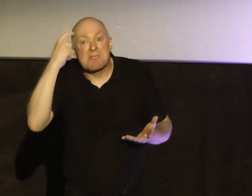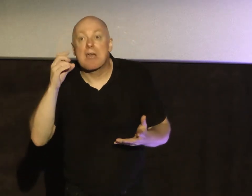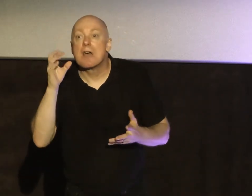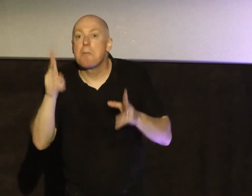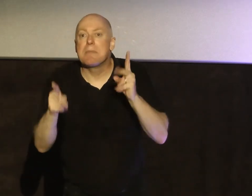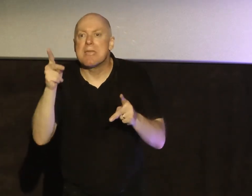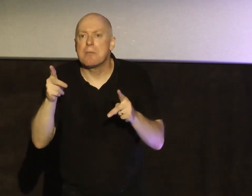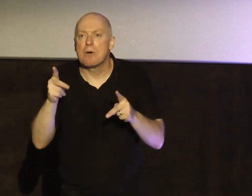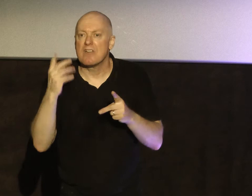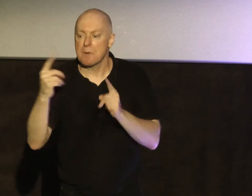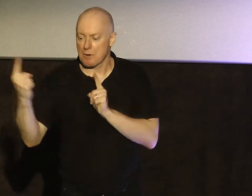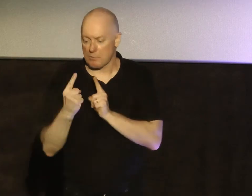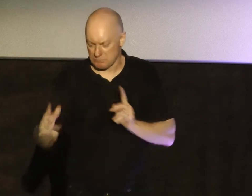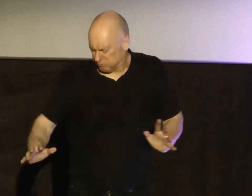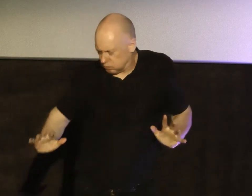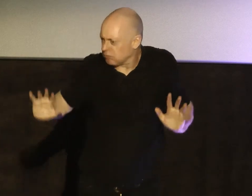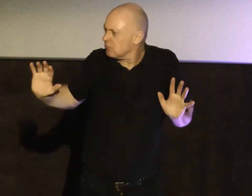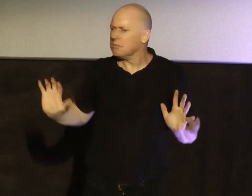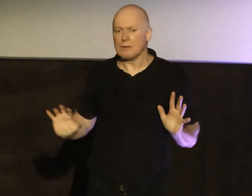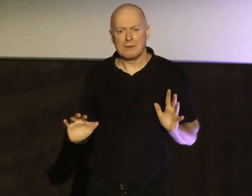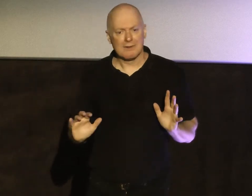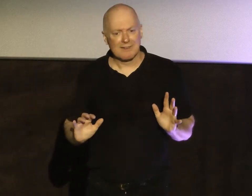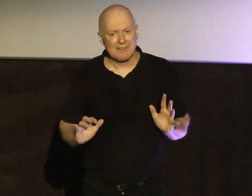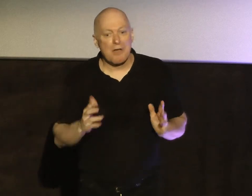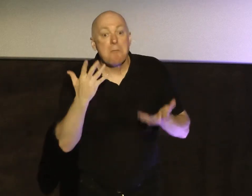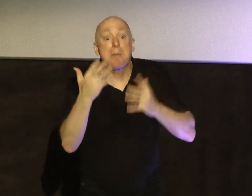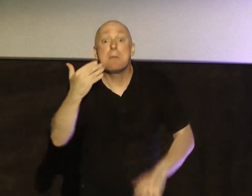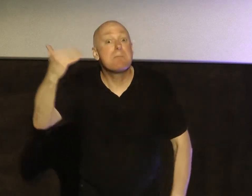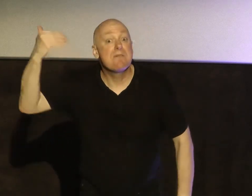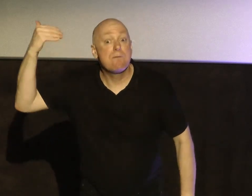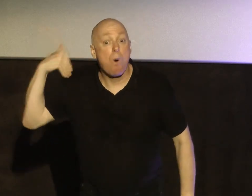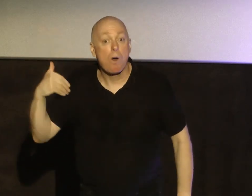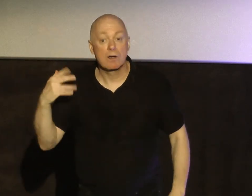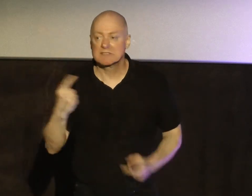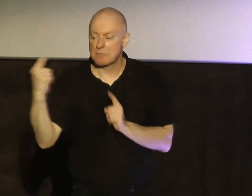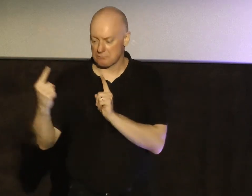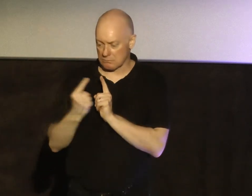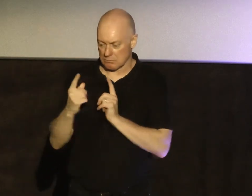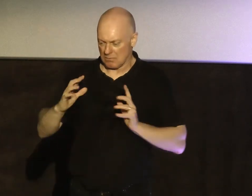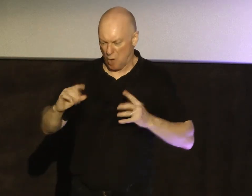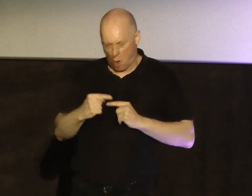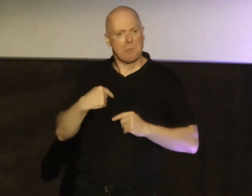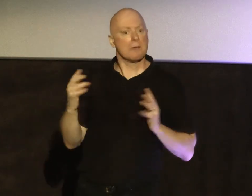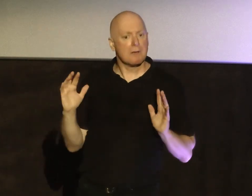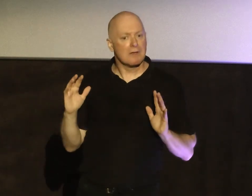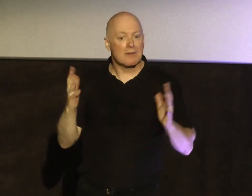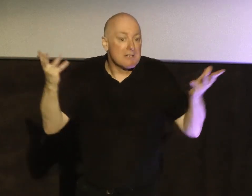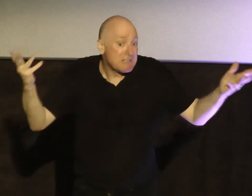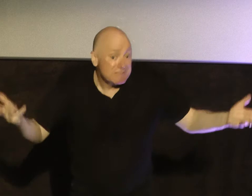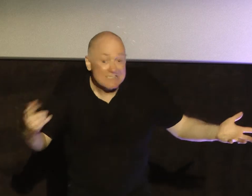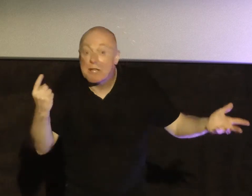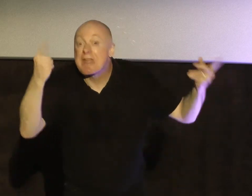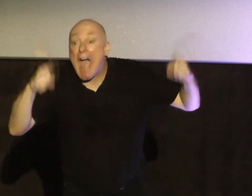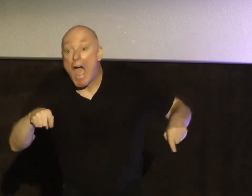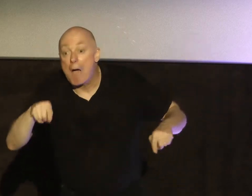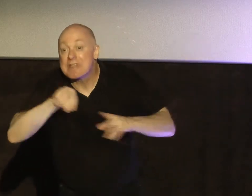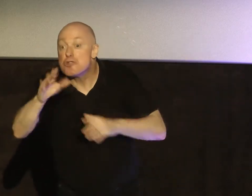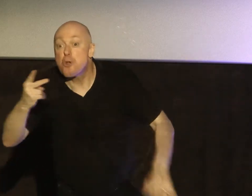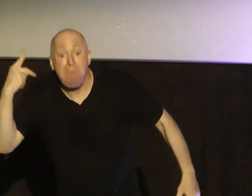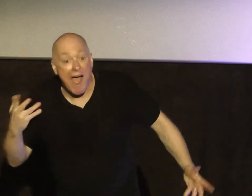try to get close to you. Why? Because somewhere along the line, someone hurt you. Something happened in your past, and somewhere along